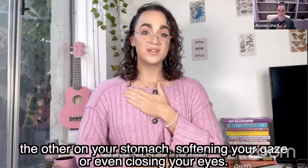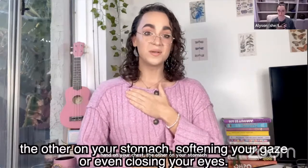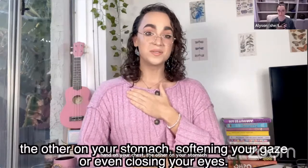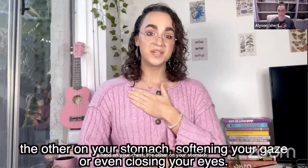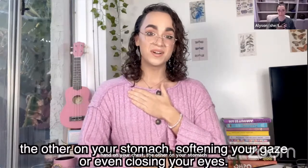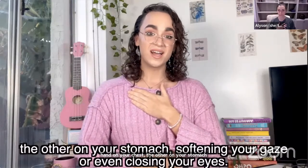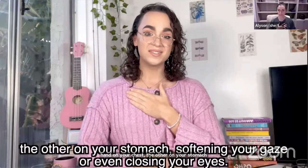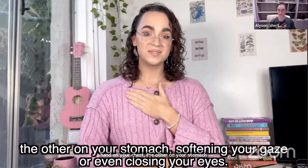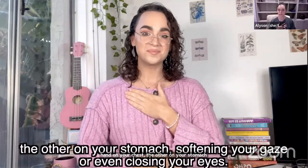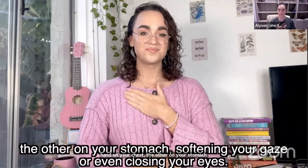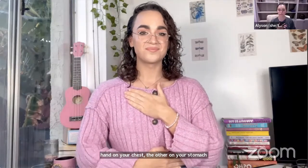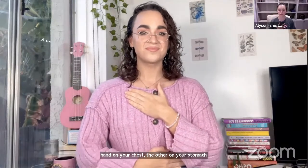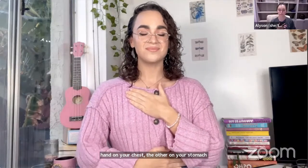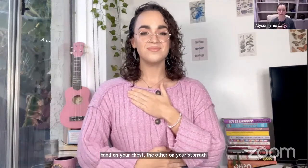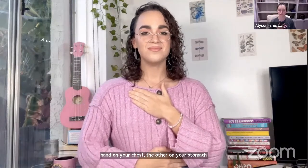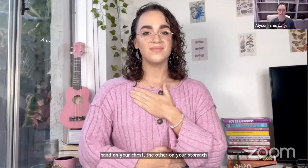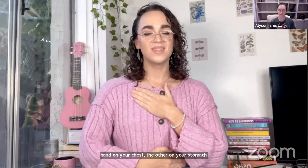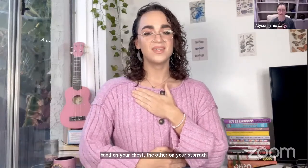even closing your eyes.